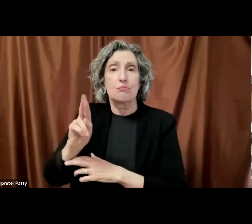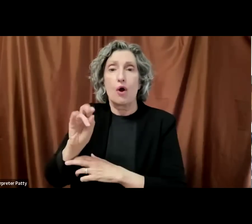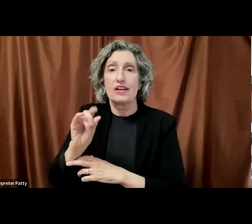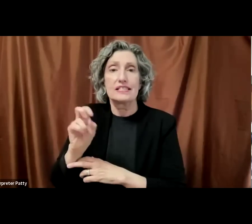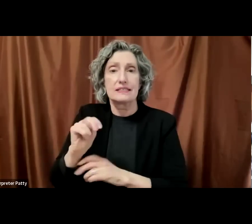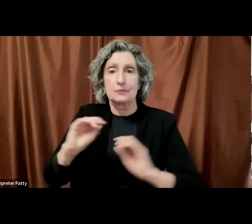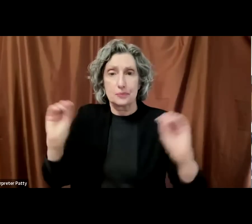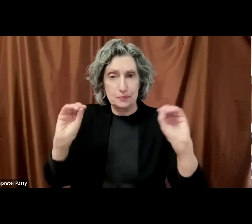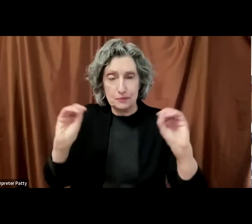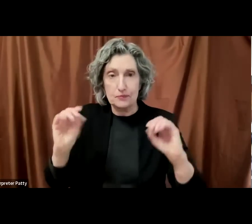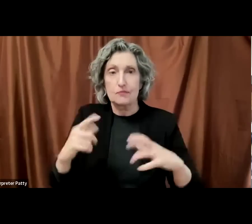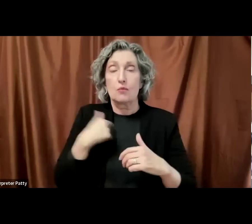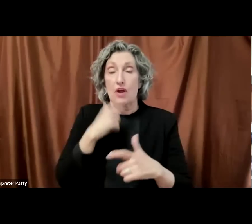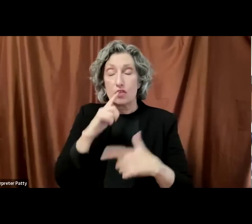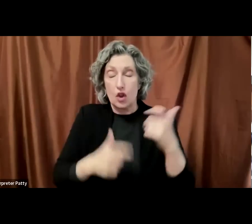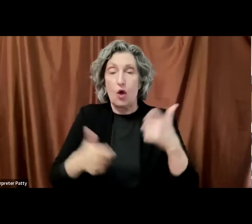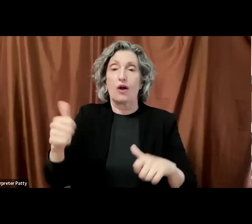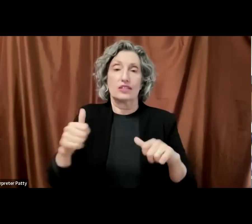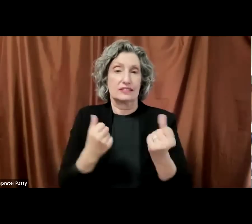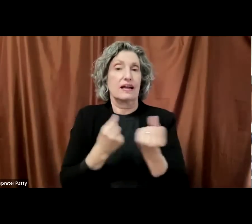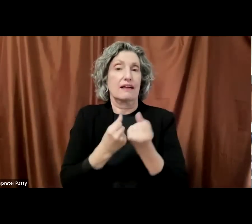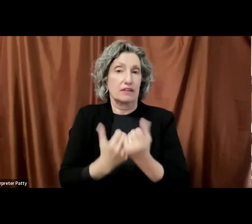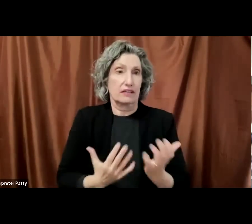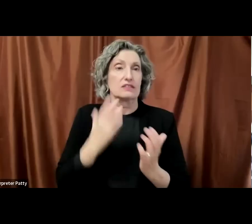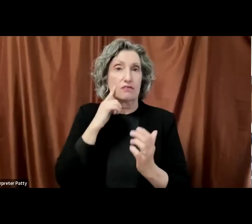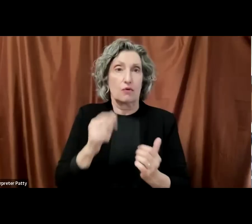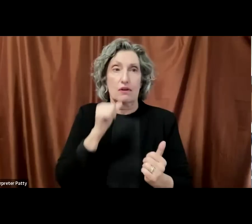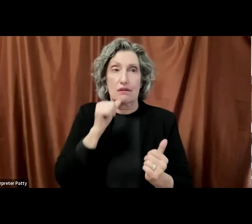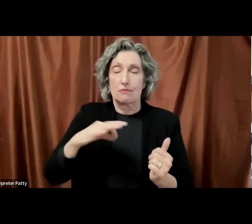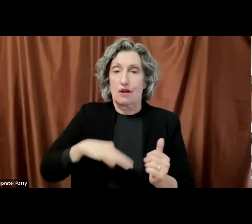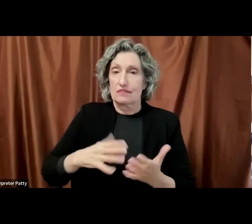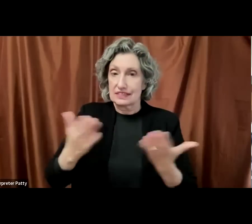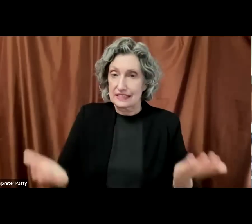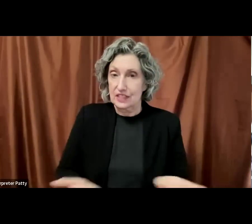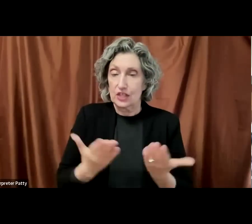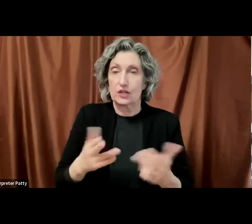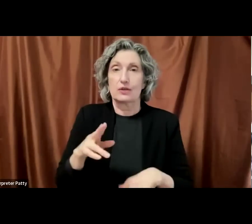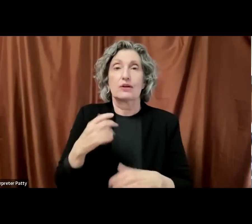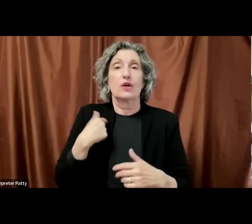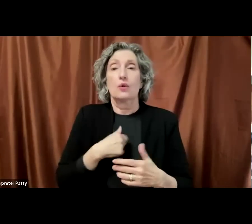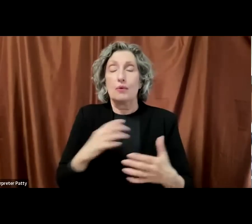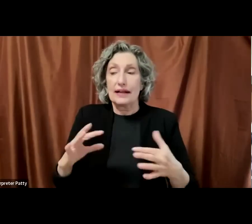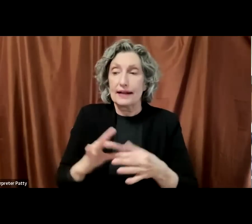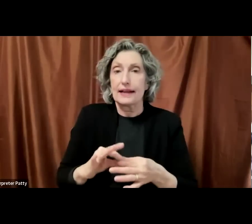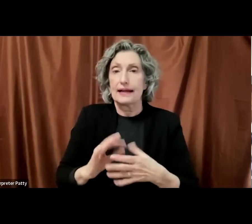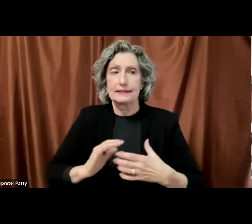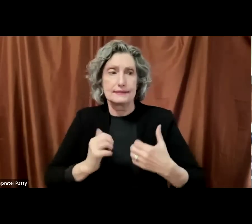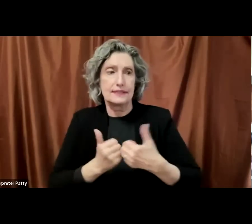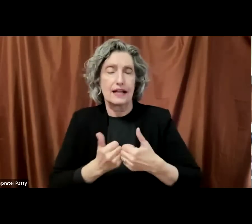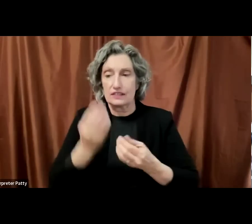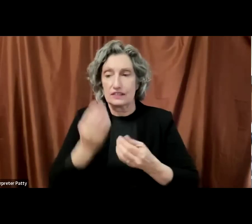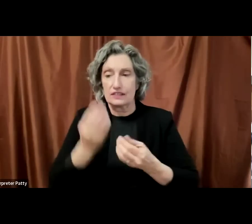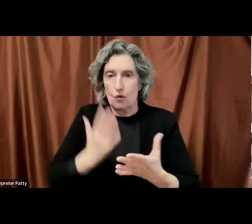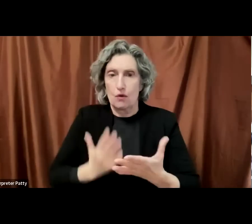North America. We champion, inform, and connect organizations across the country to protect